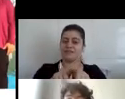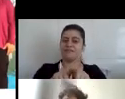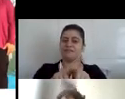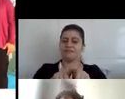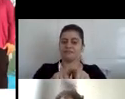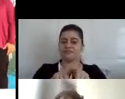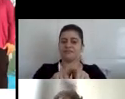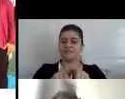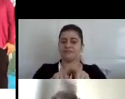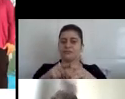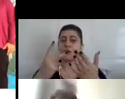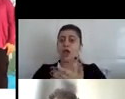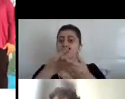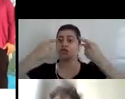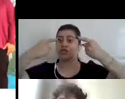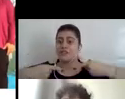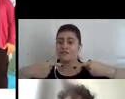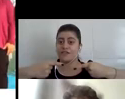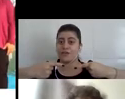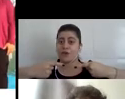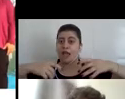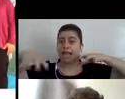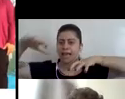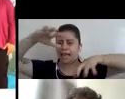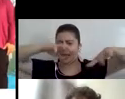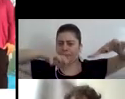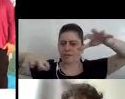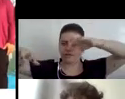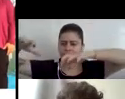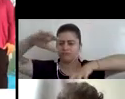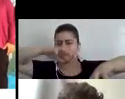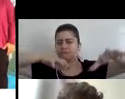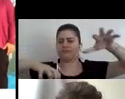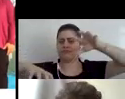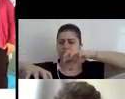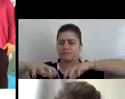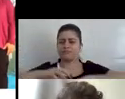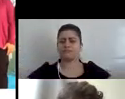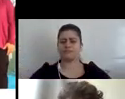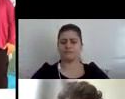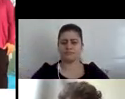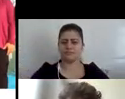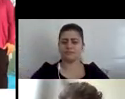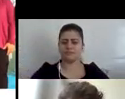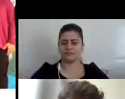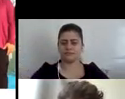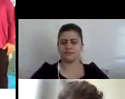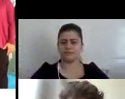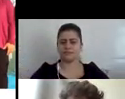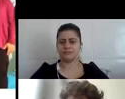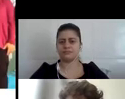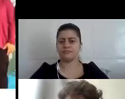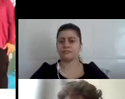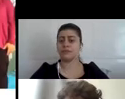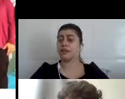the to be signed to all PAC cities. So if you want, I will be happy